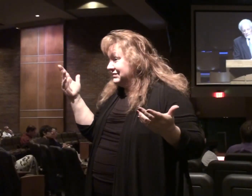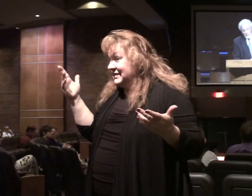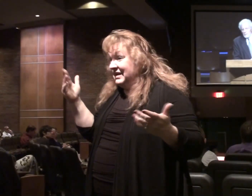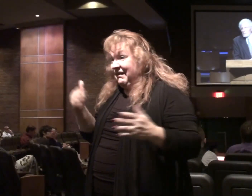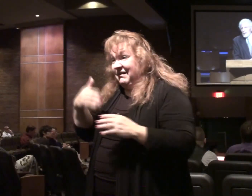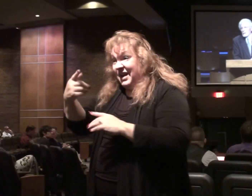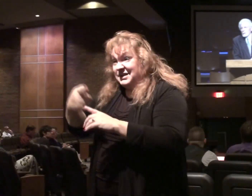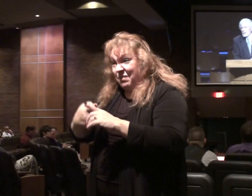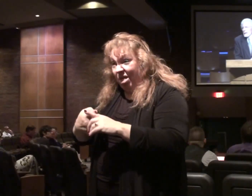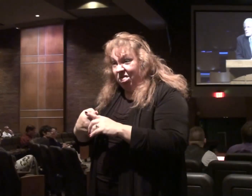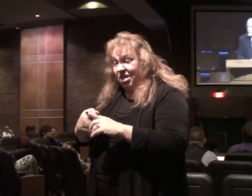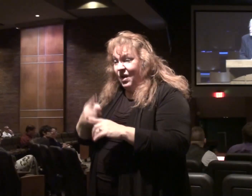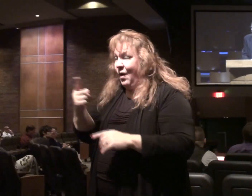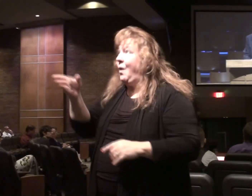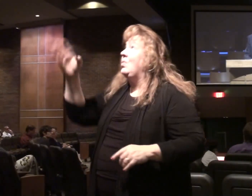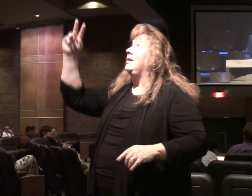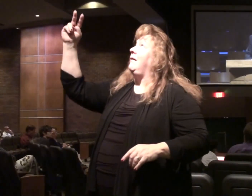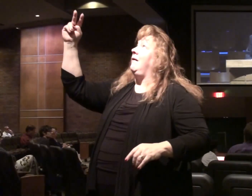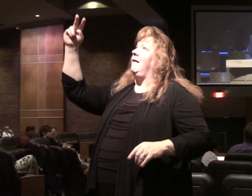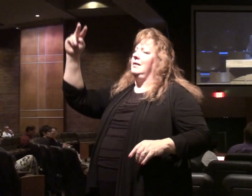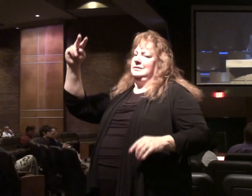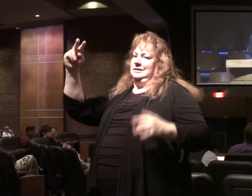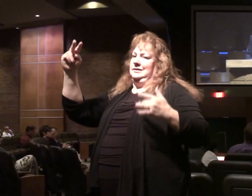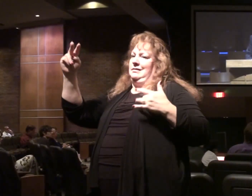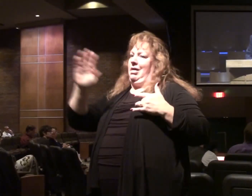maybe next month, the fact only God sees the heart.